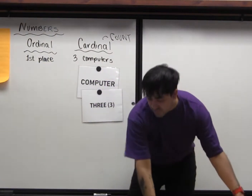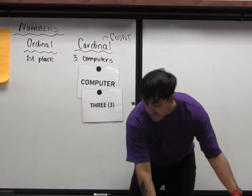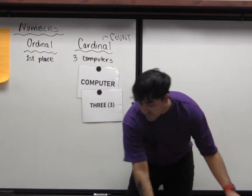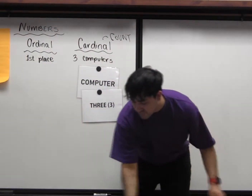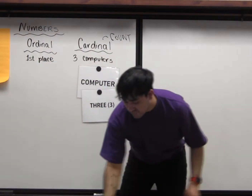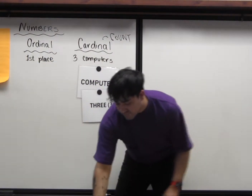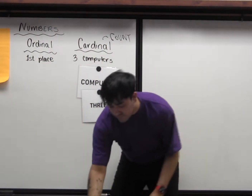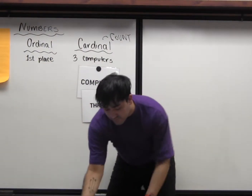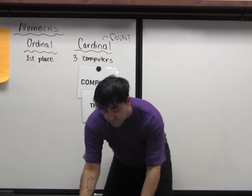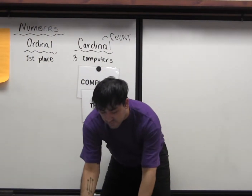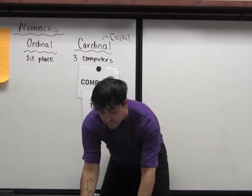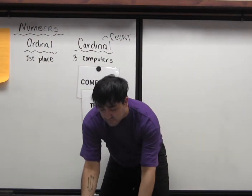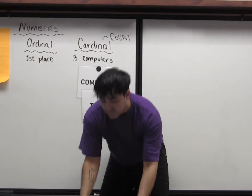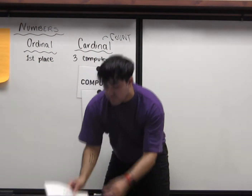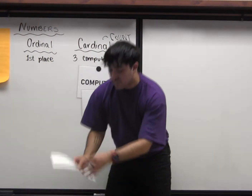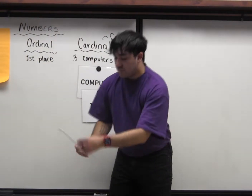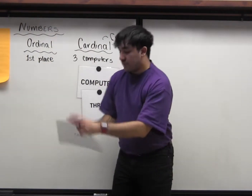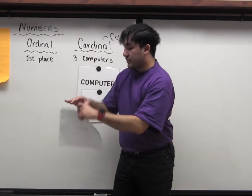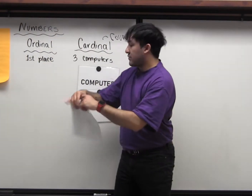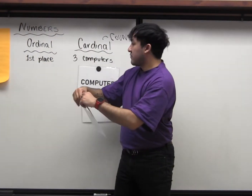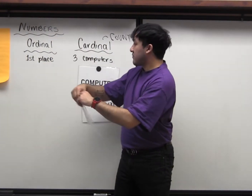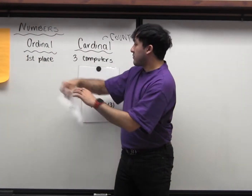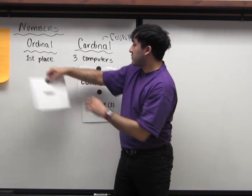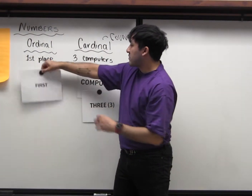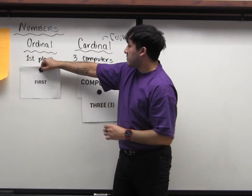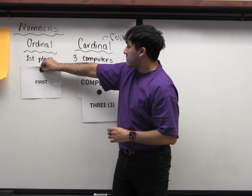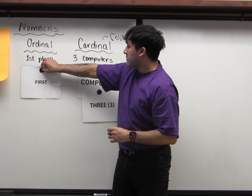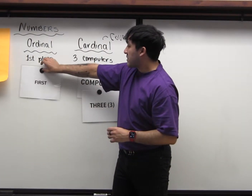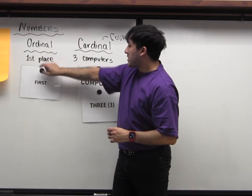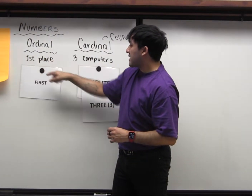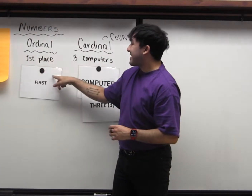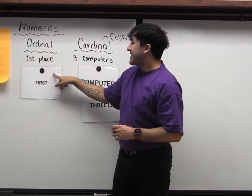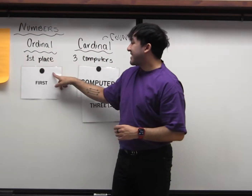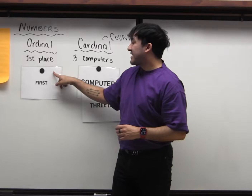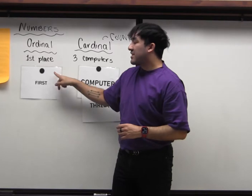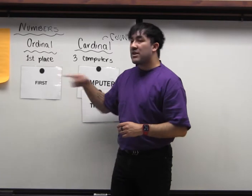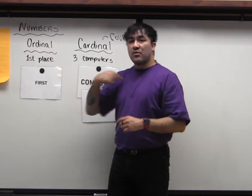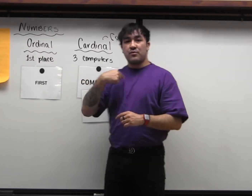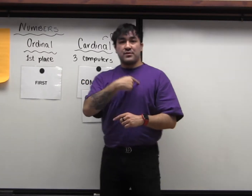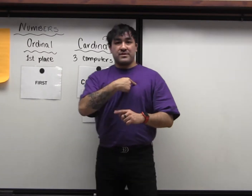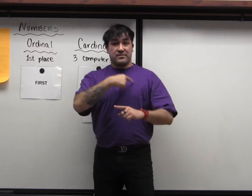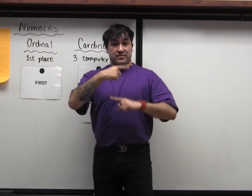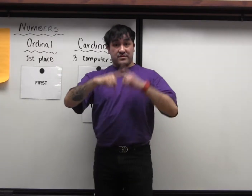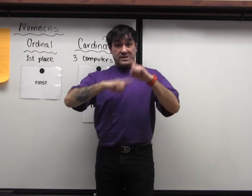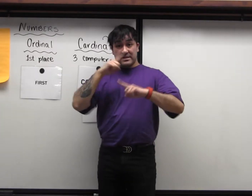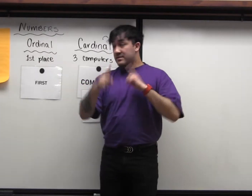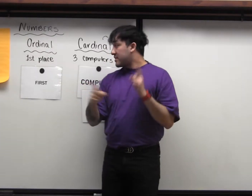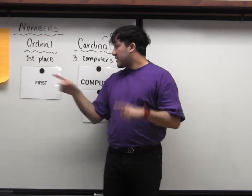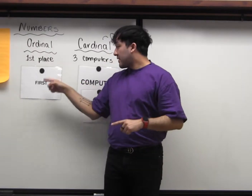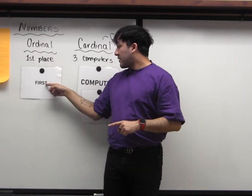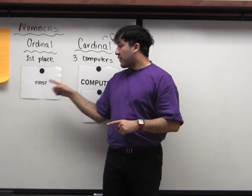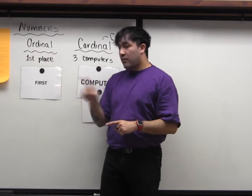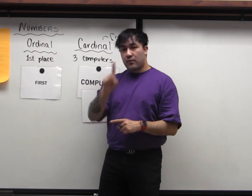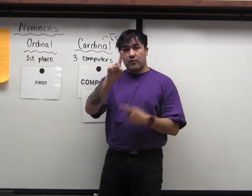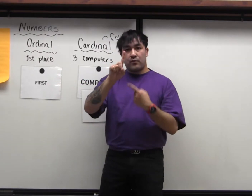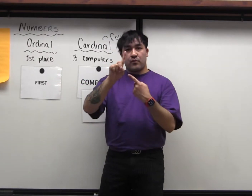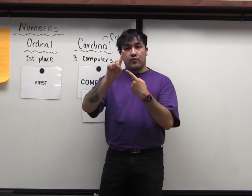He was in a competition and came in first. And so we have first. So when we assign ordinal